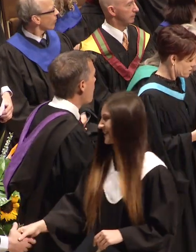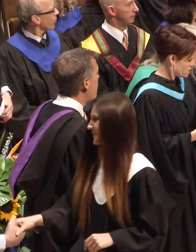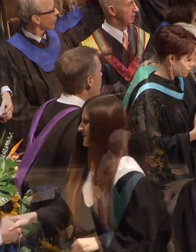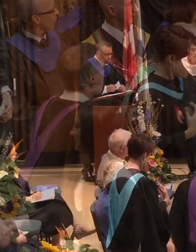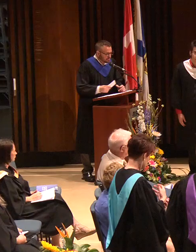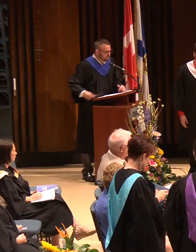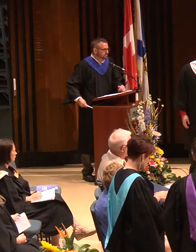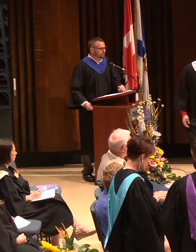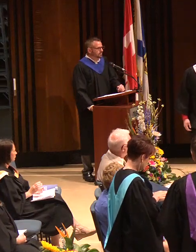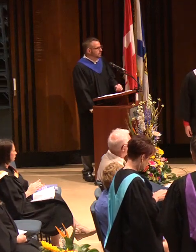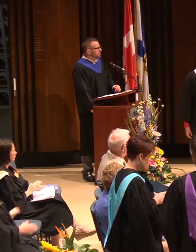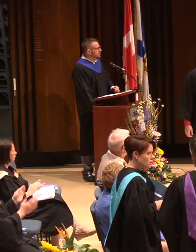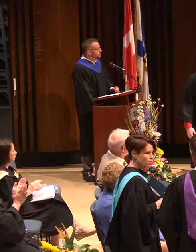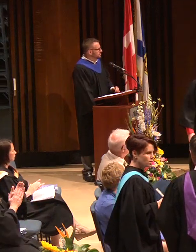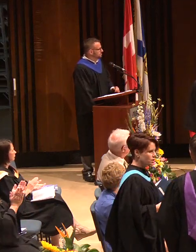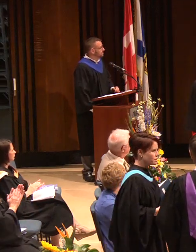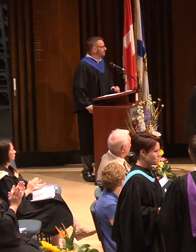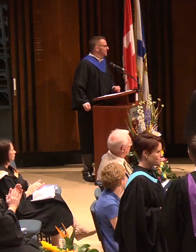William Spavold.